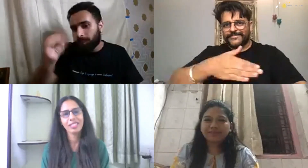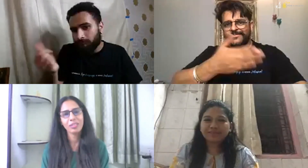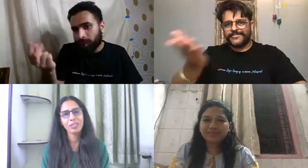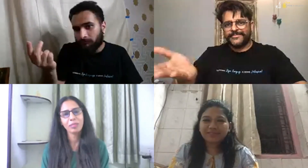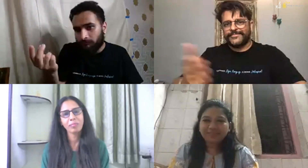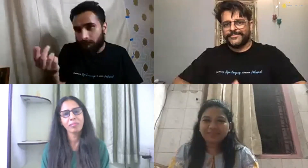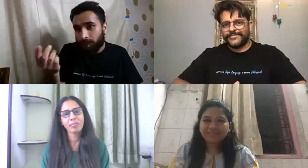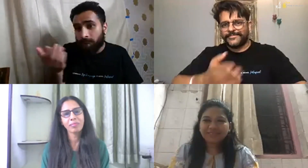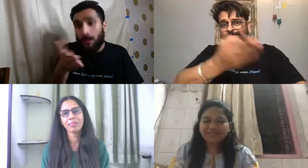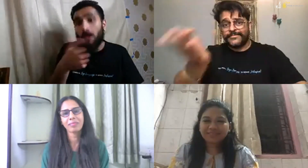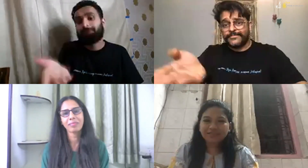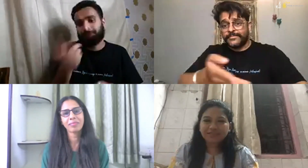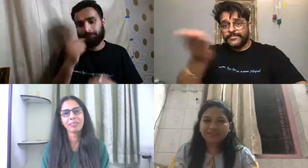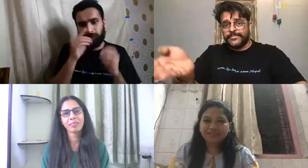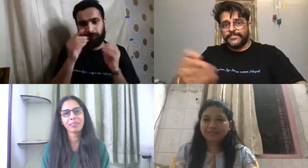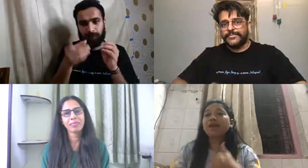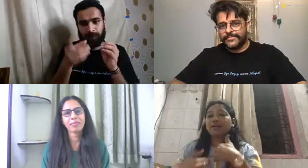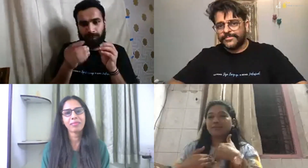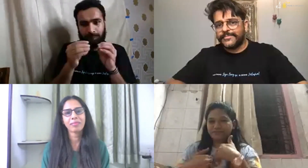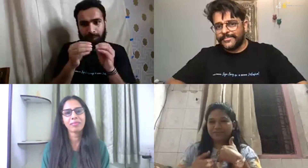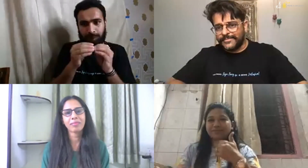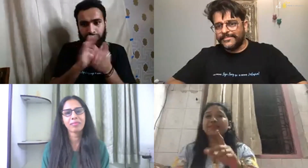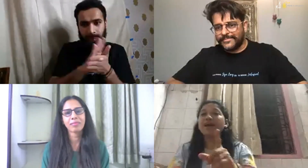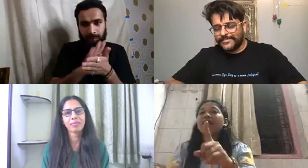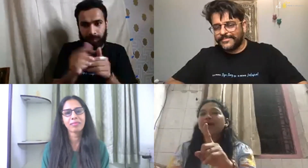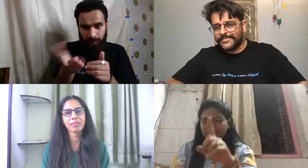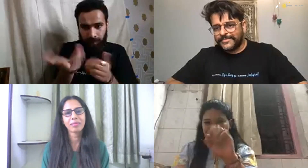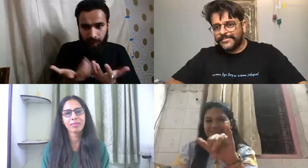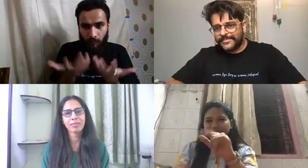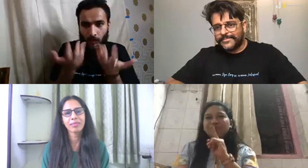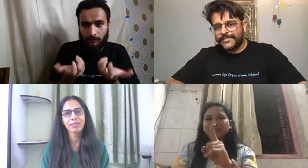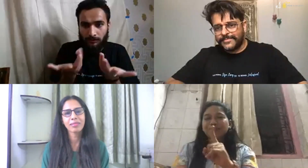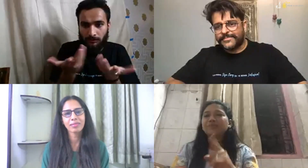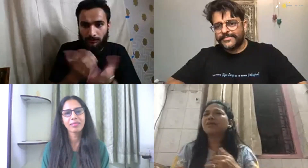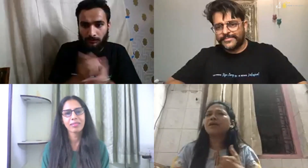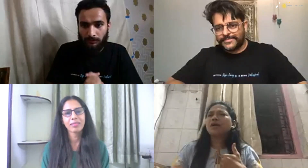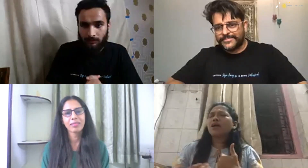so much. Next up, sorry, moving on to Bhavna.